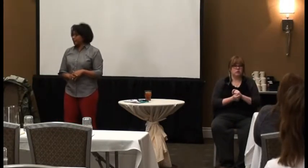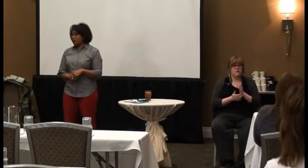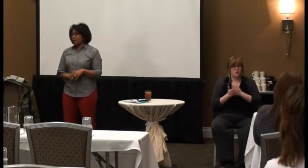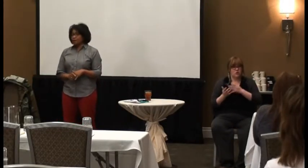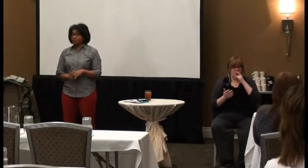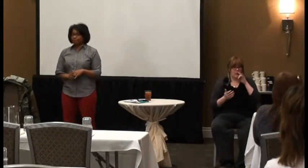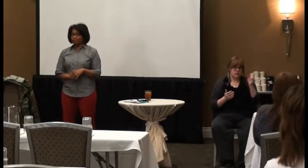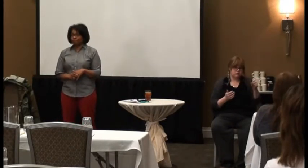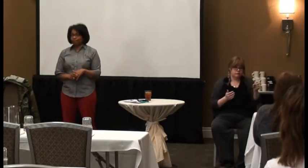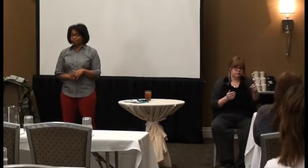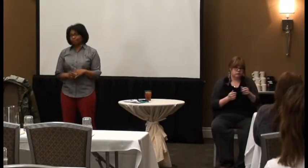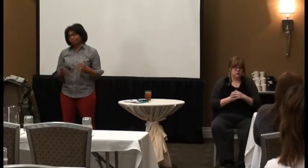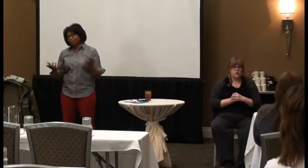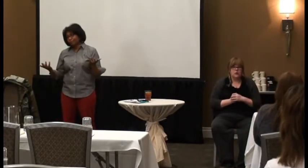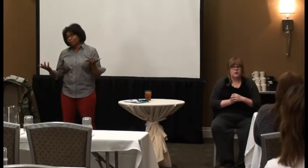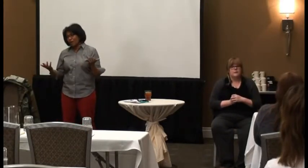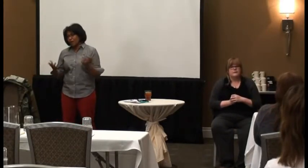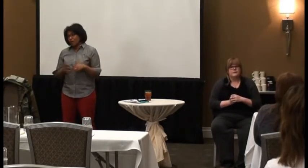that.